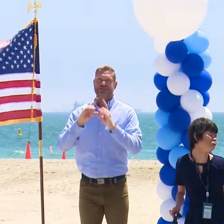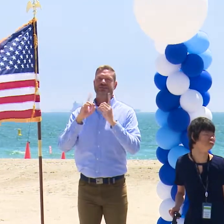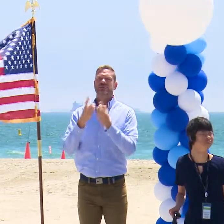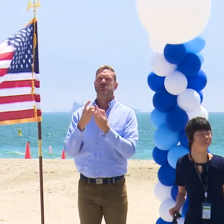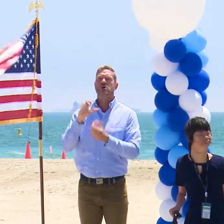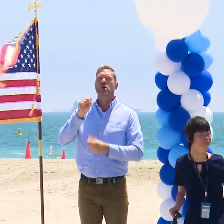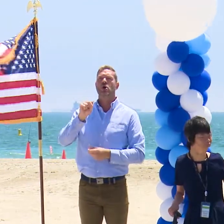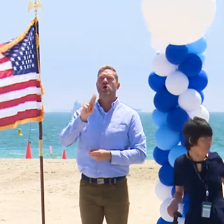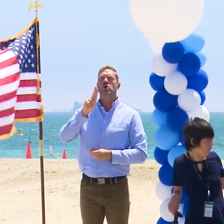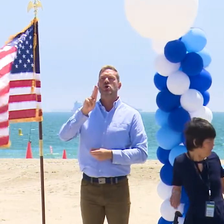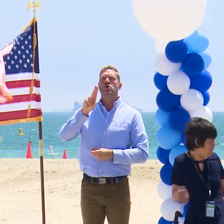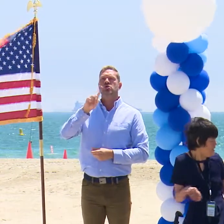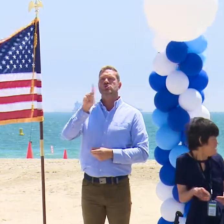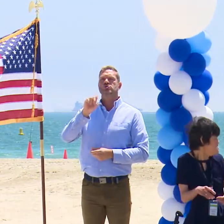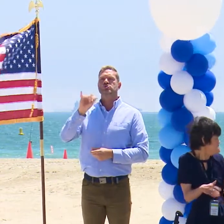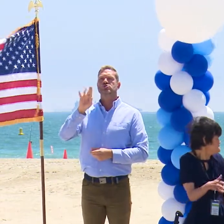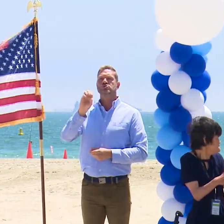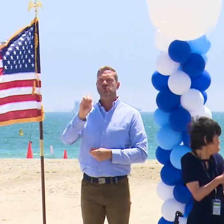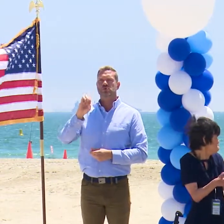Susie Price.